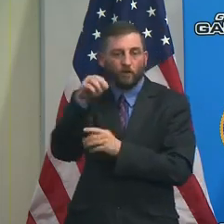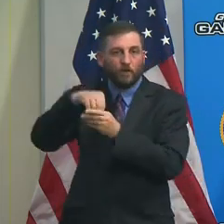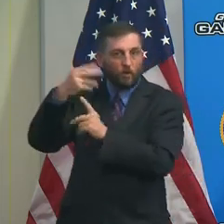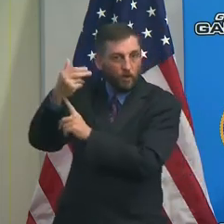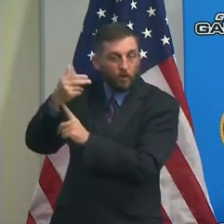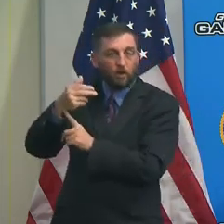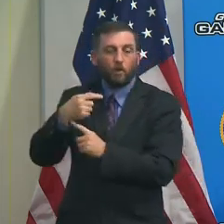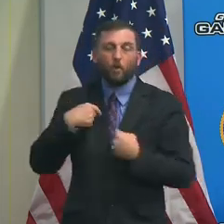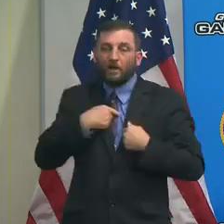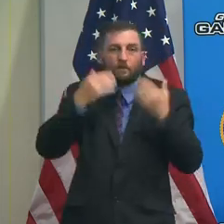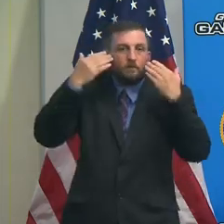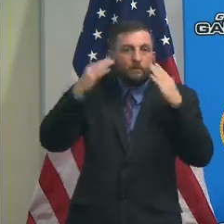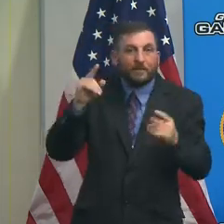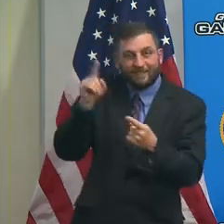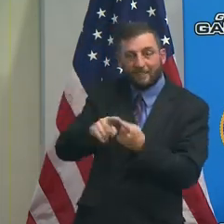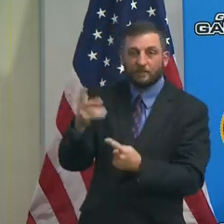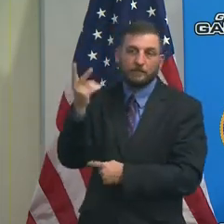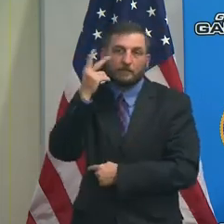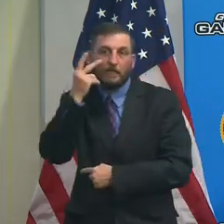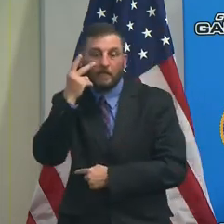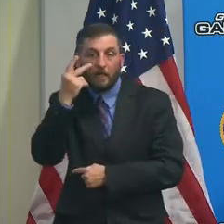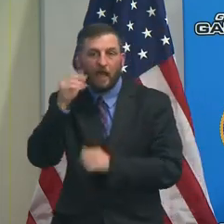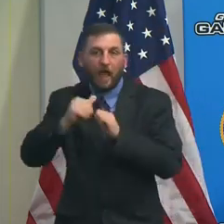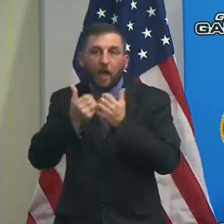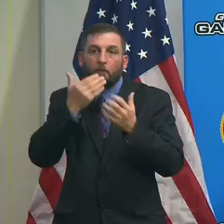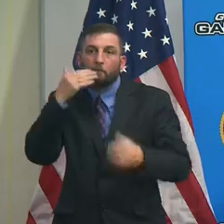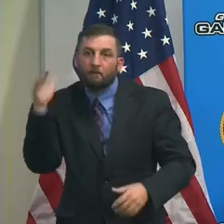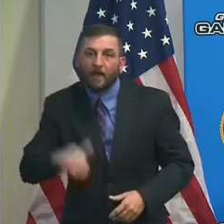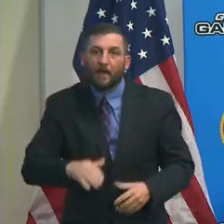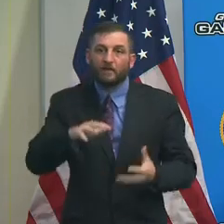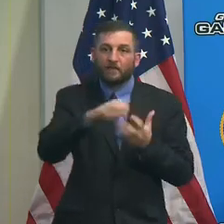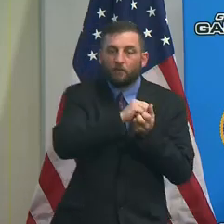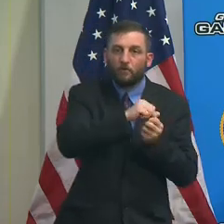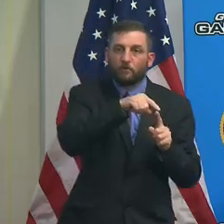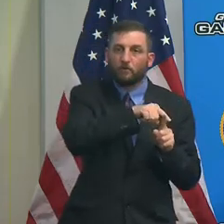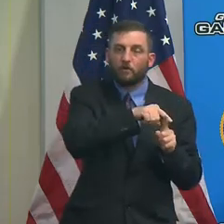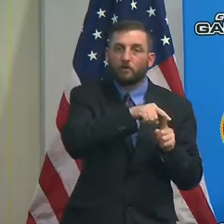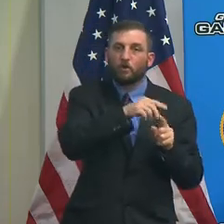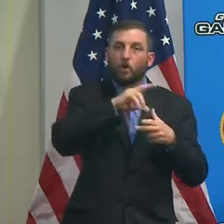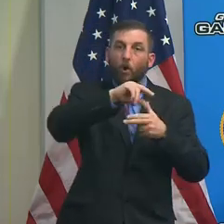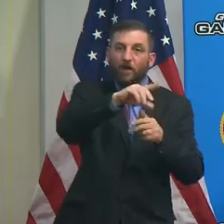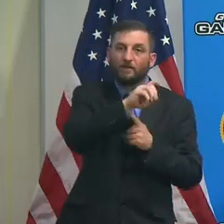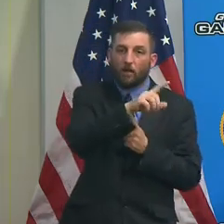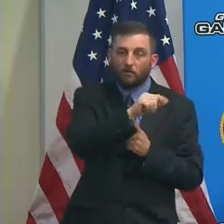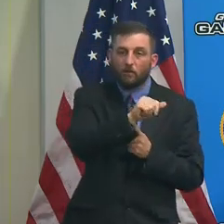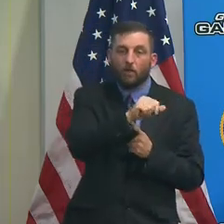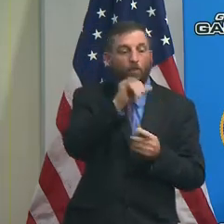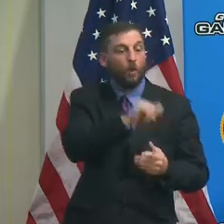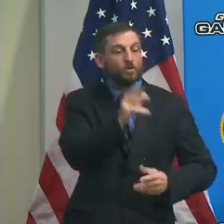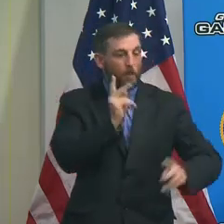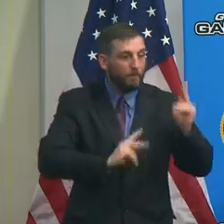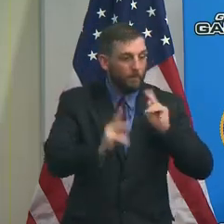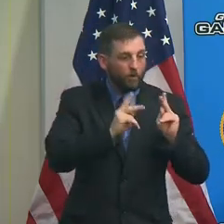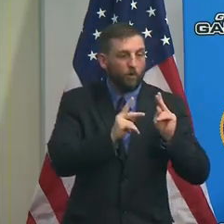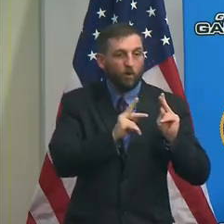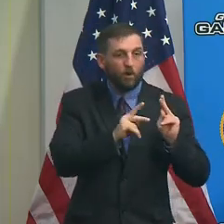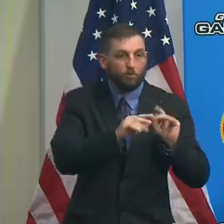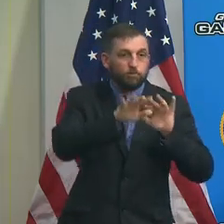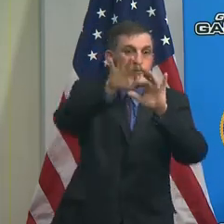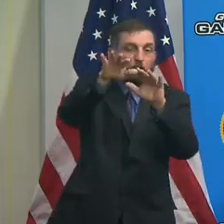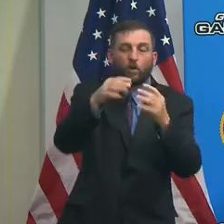damage that is sustained because of Hurricane Delta and what that flow of individuals is going to look